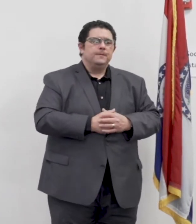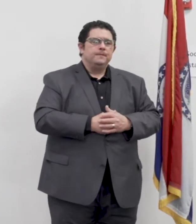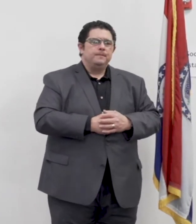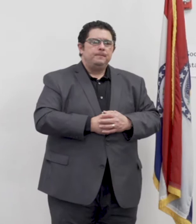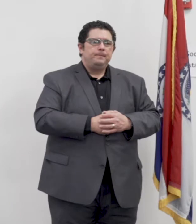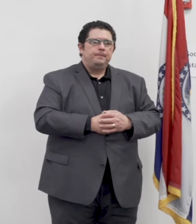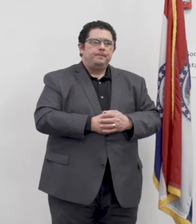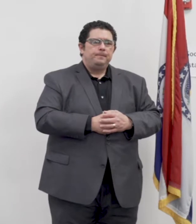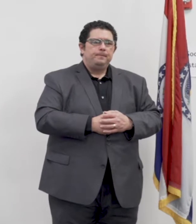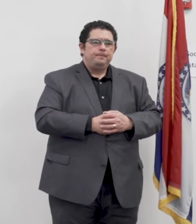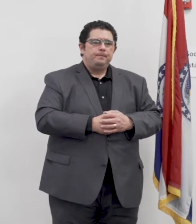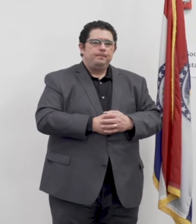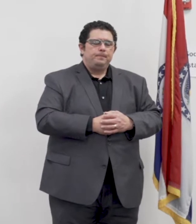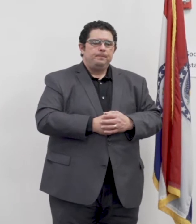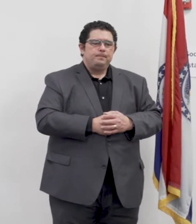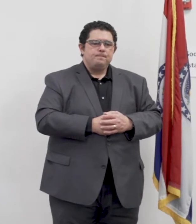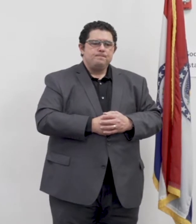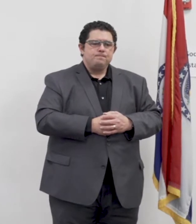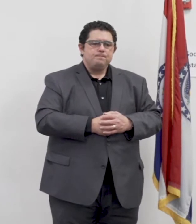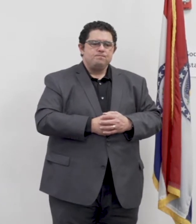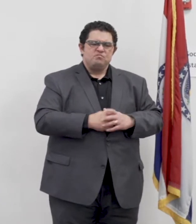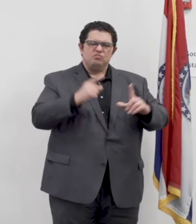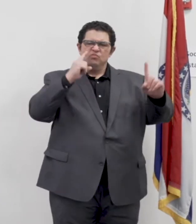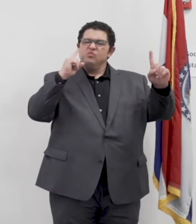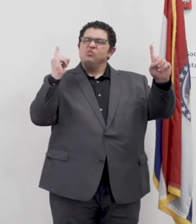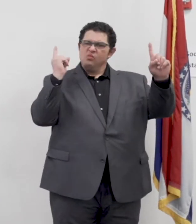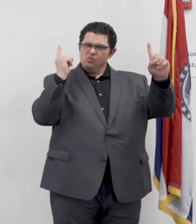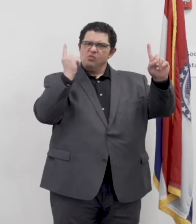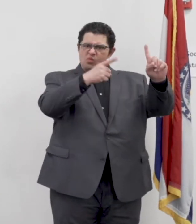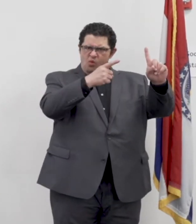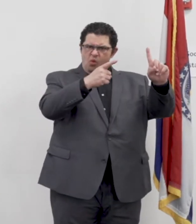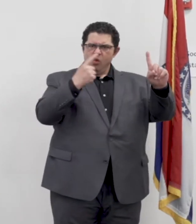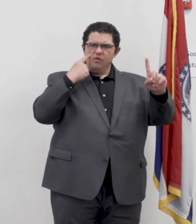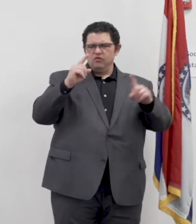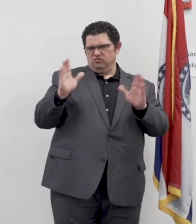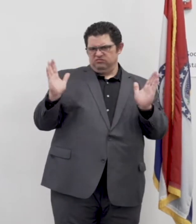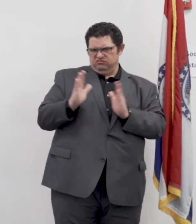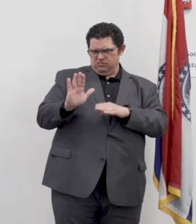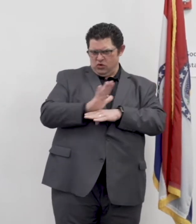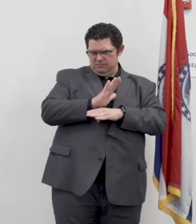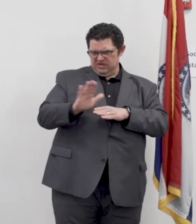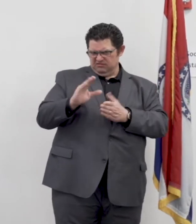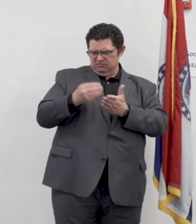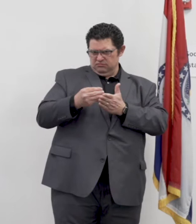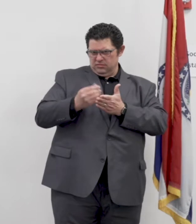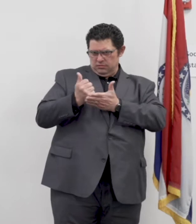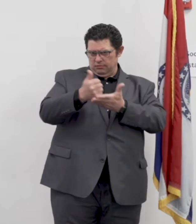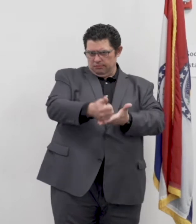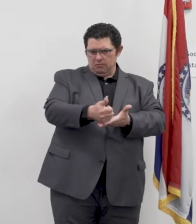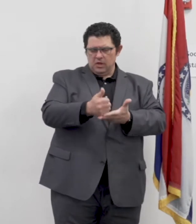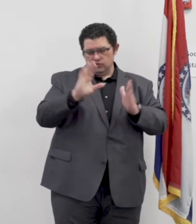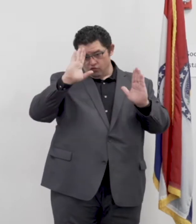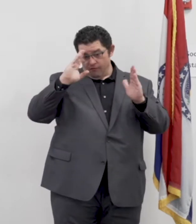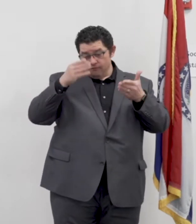The process for all of this, the goal of all of this with our SBR grants really is to focus on the businesses